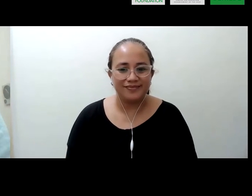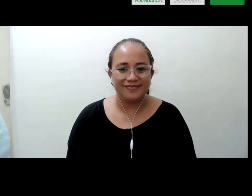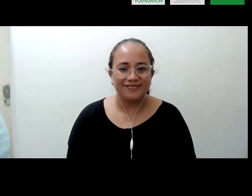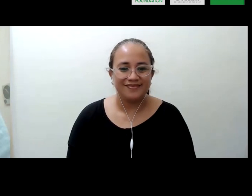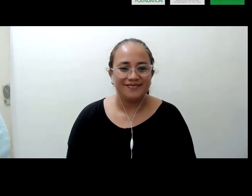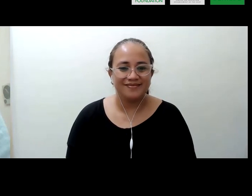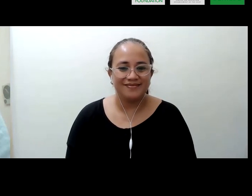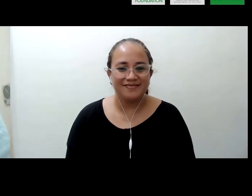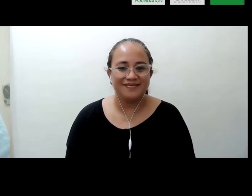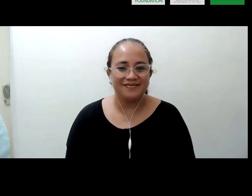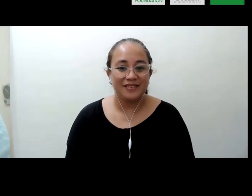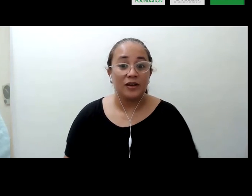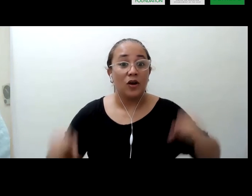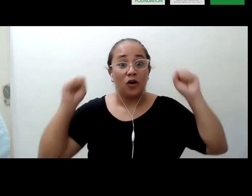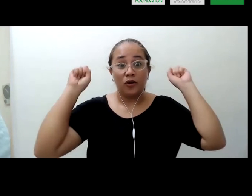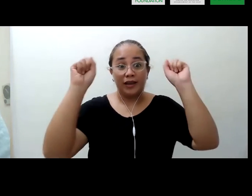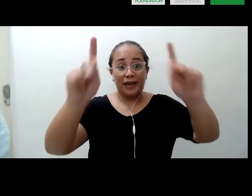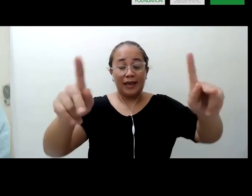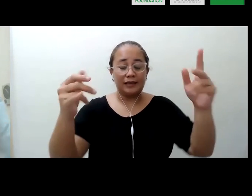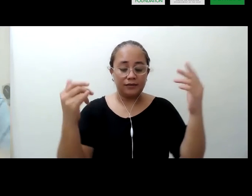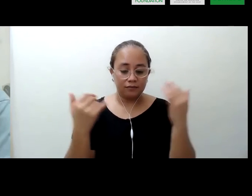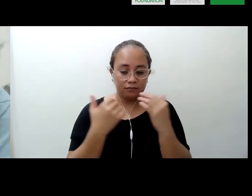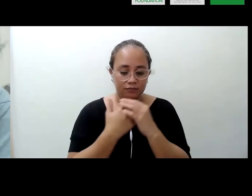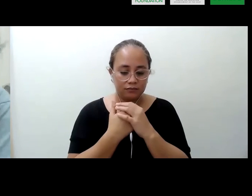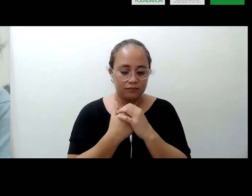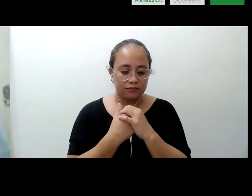Okay. All right. So then